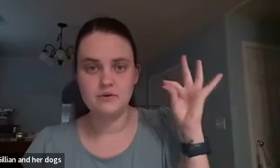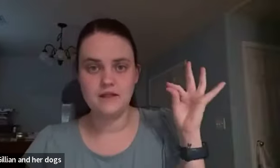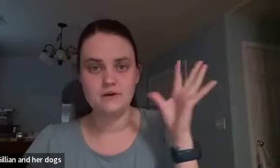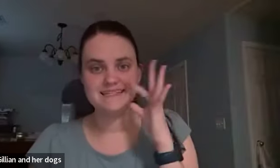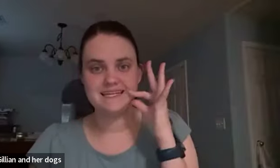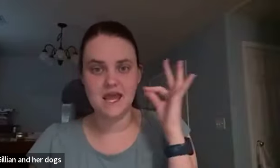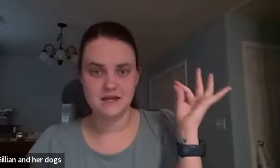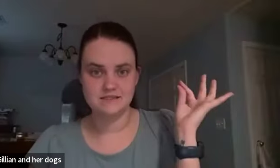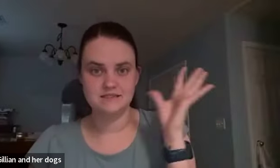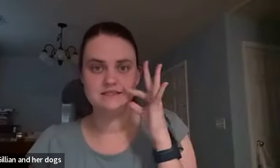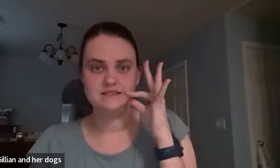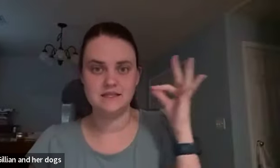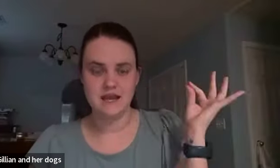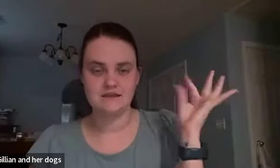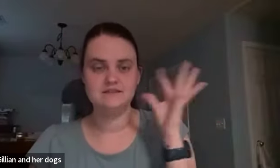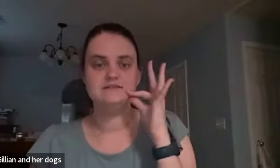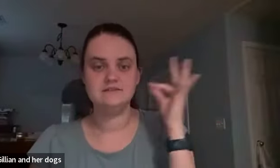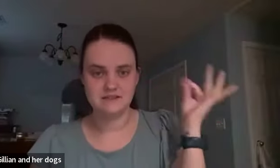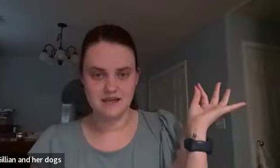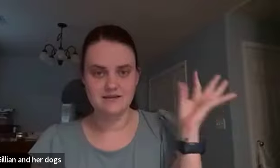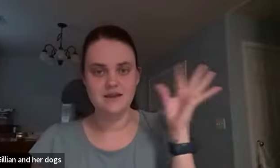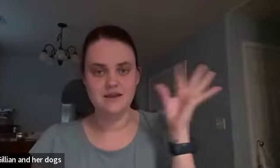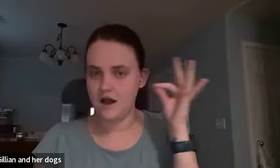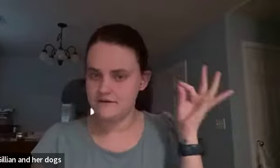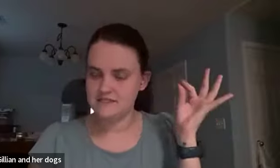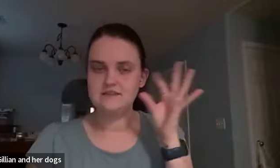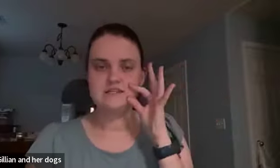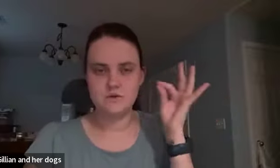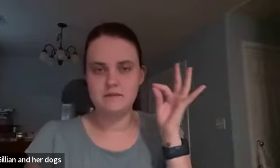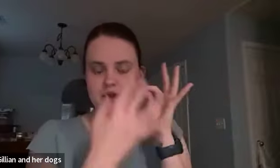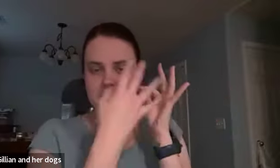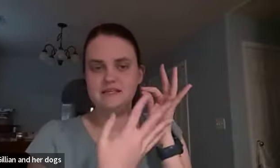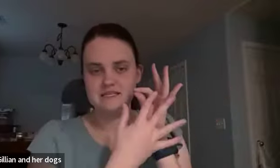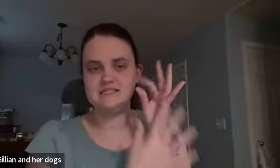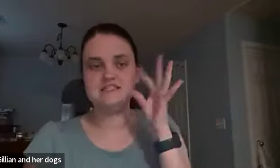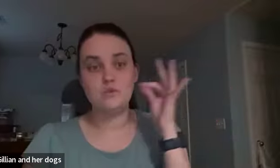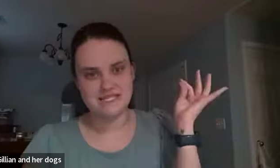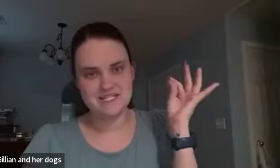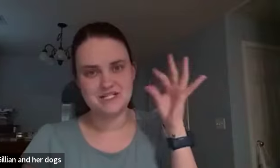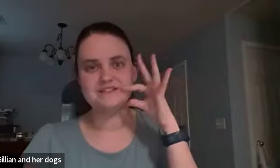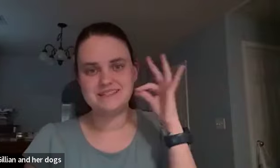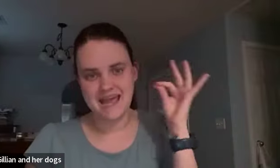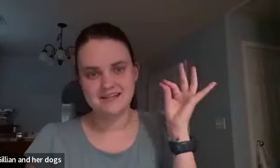pull out. Cat, cat, cat. Obviously, this one kind of makes sense. It's the whiskers. Cat.